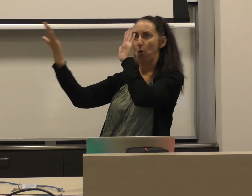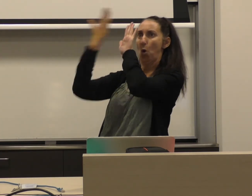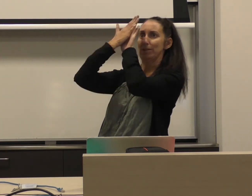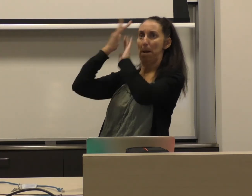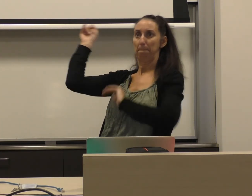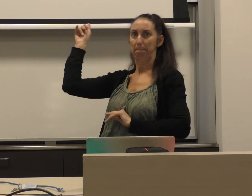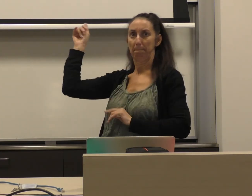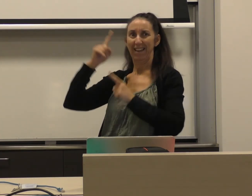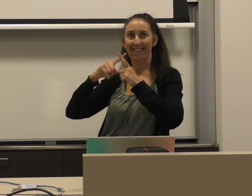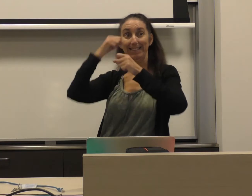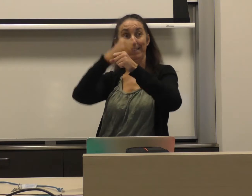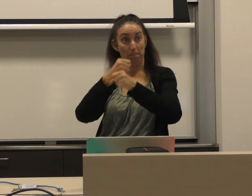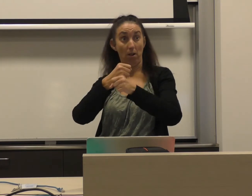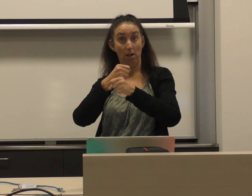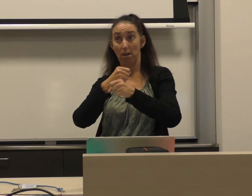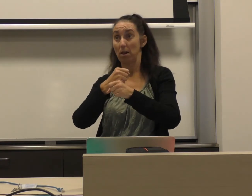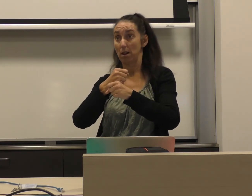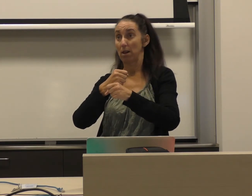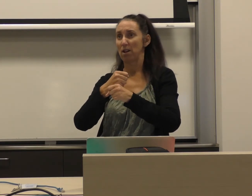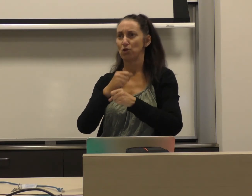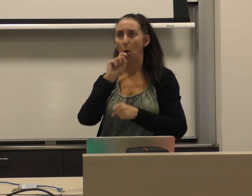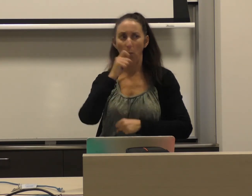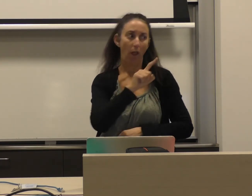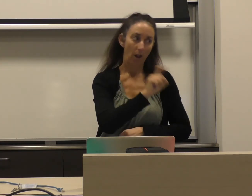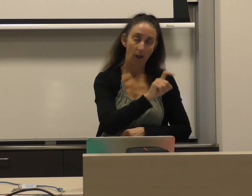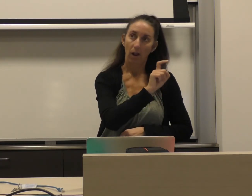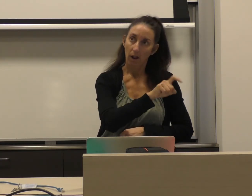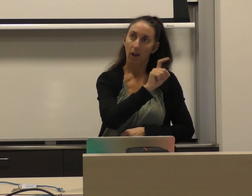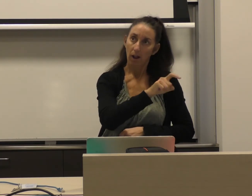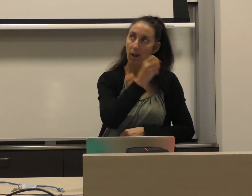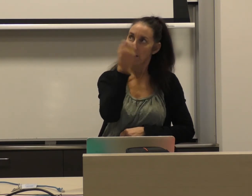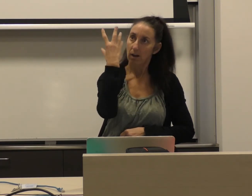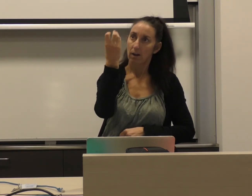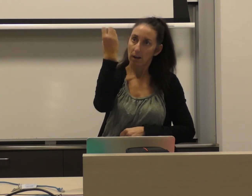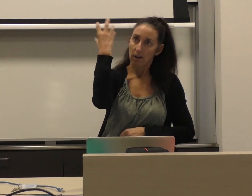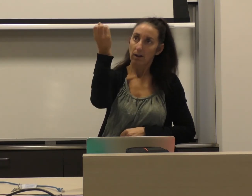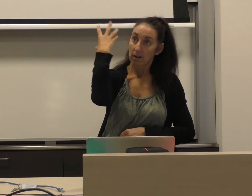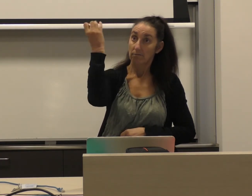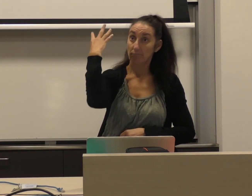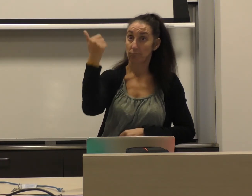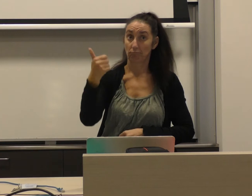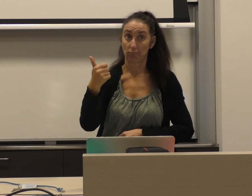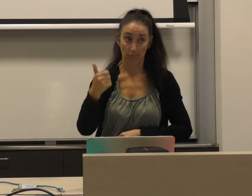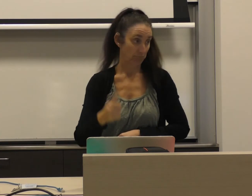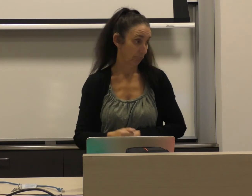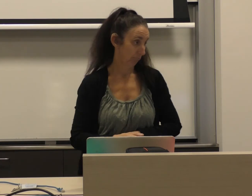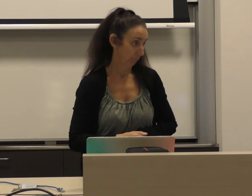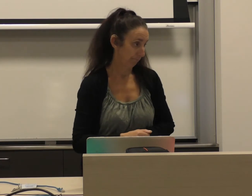down the back end may not have been able to see some of my examples, so I have a video example that shows it much